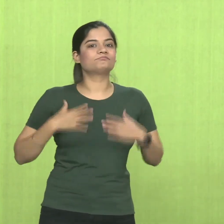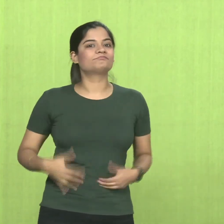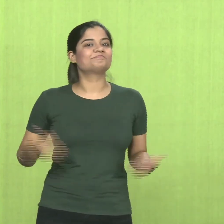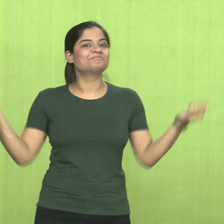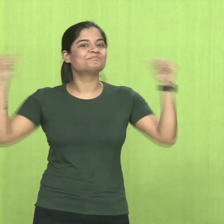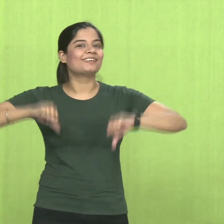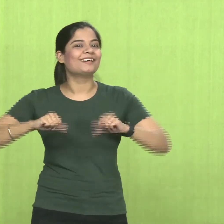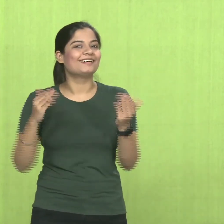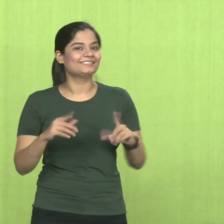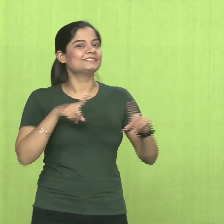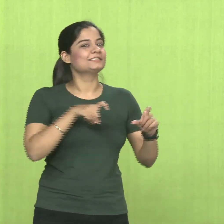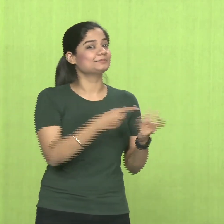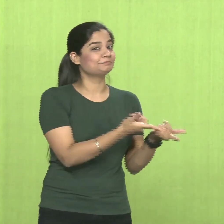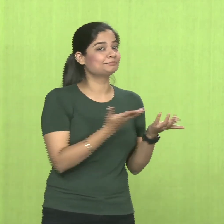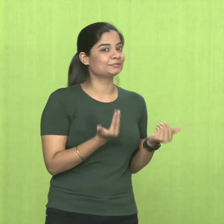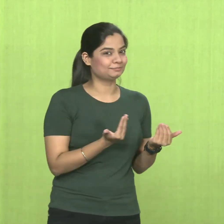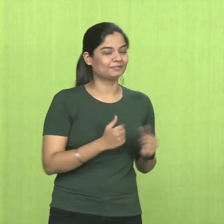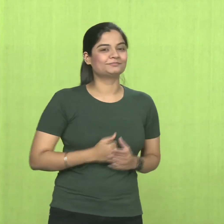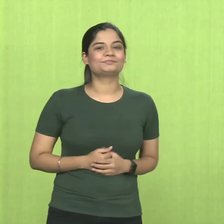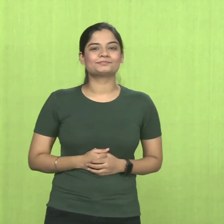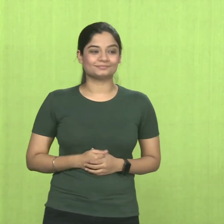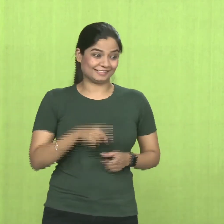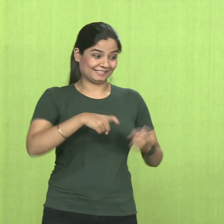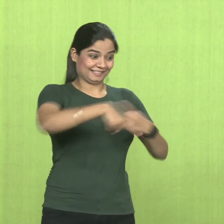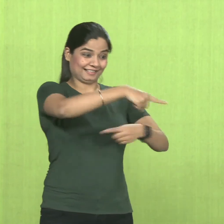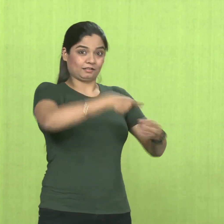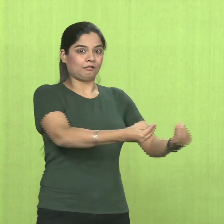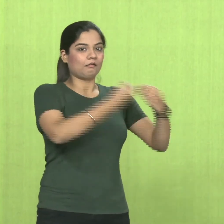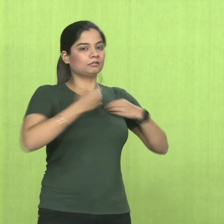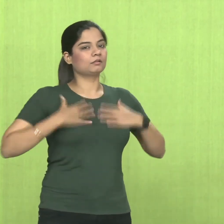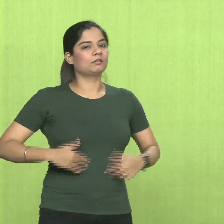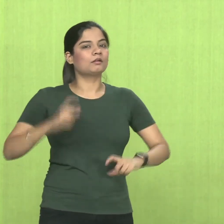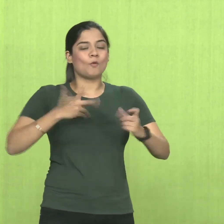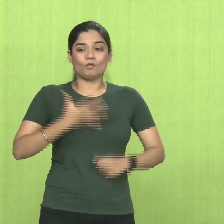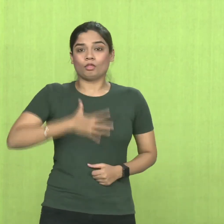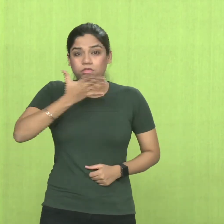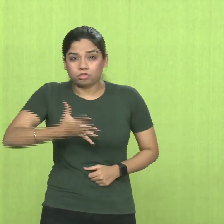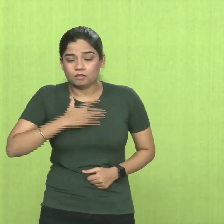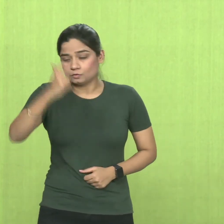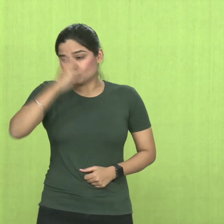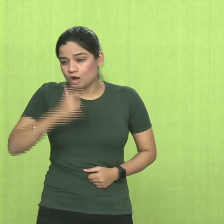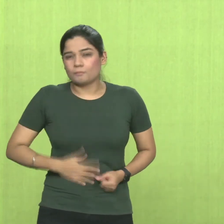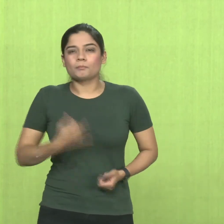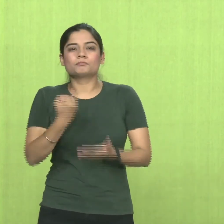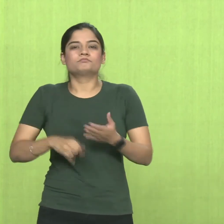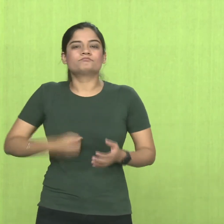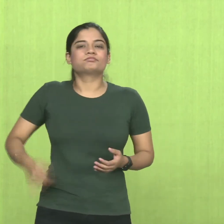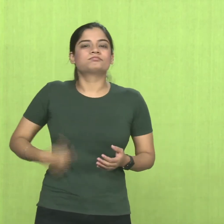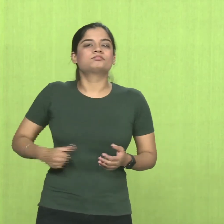and it is bad for our health. So these cause vomiting, diarrhea, etc. So